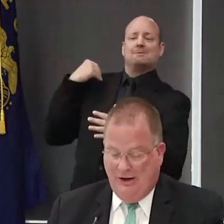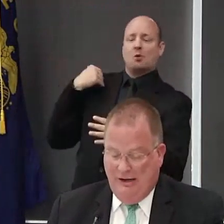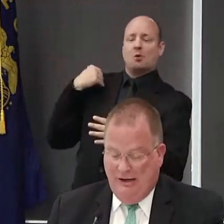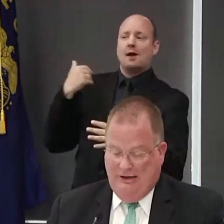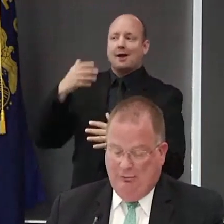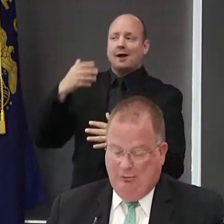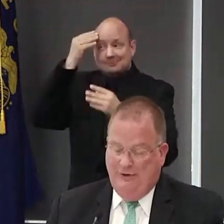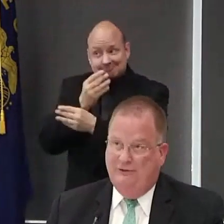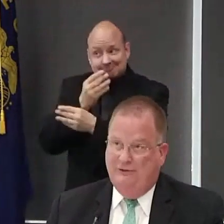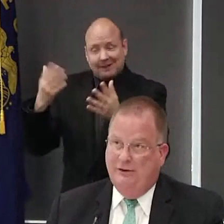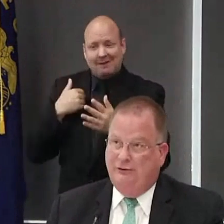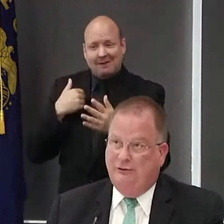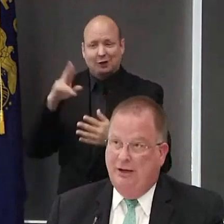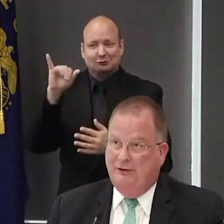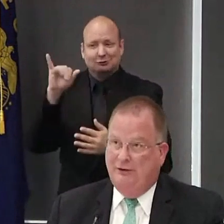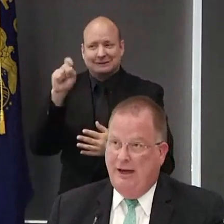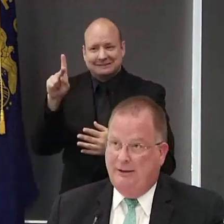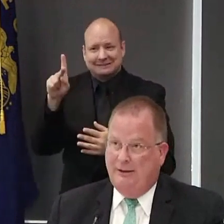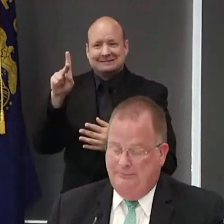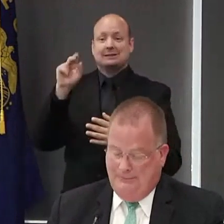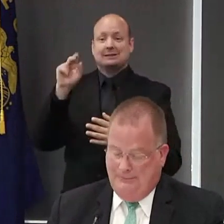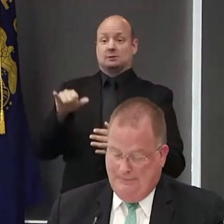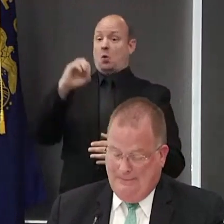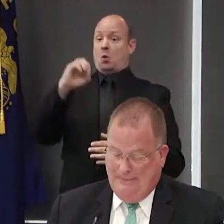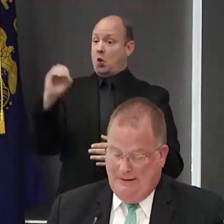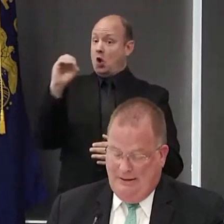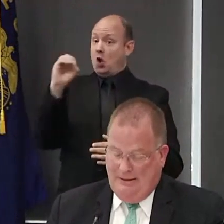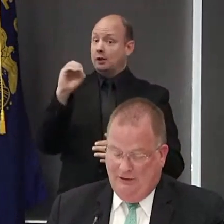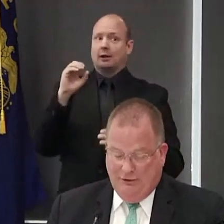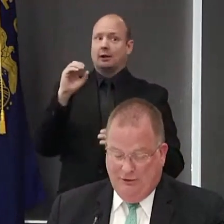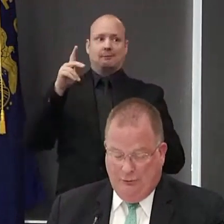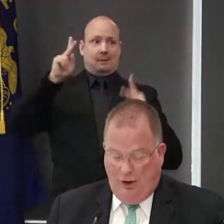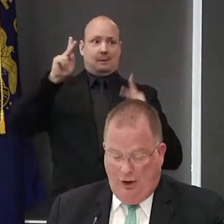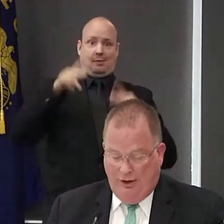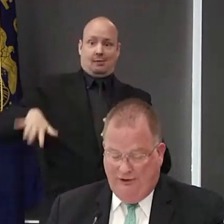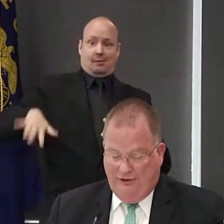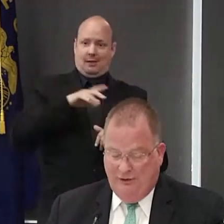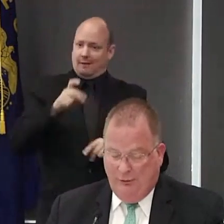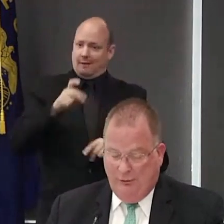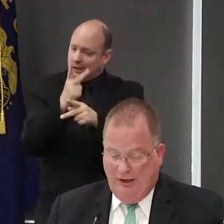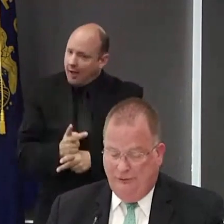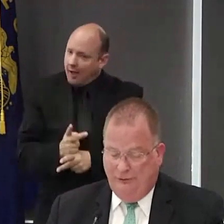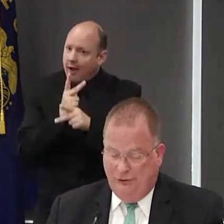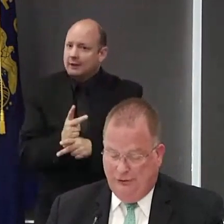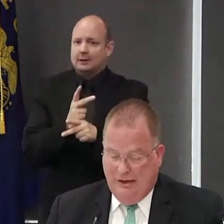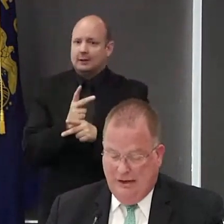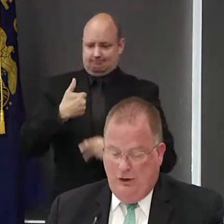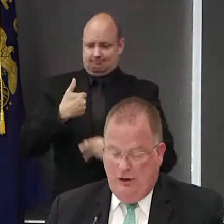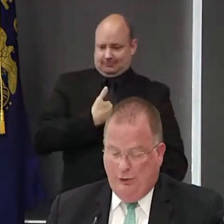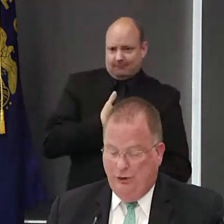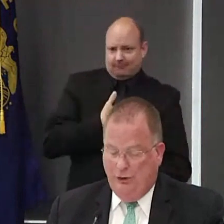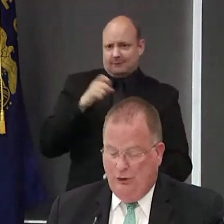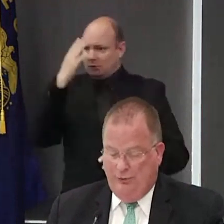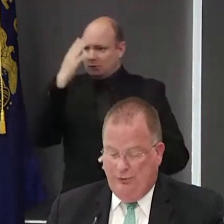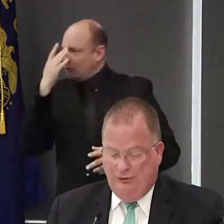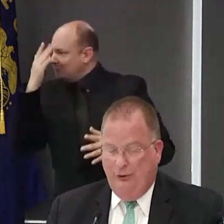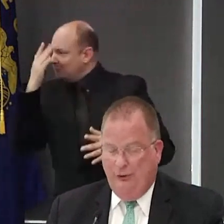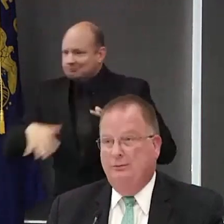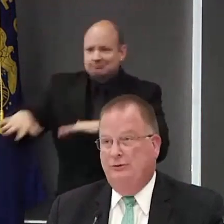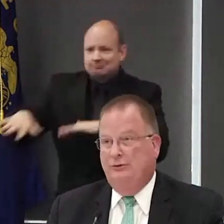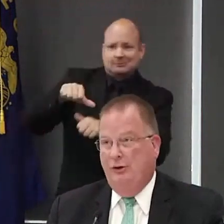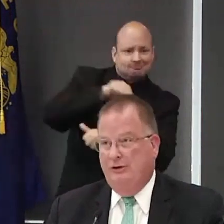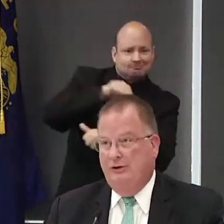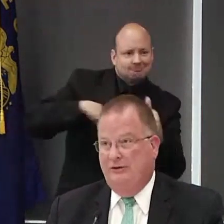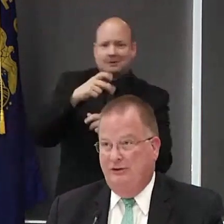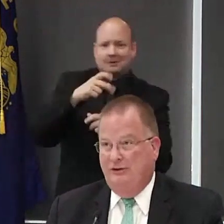and care to prevent the virus from bouncing back. As much as we all wanted to see normal life return, we couldn't open the